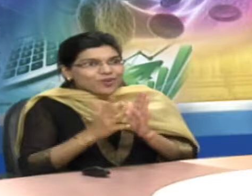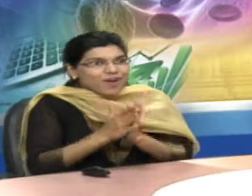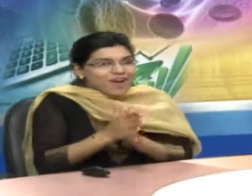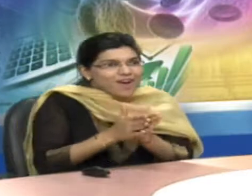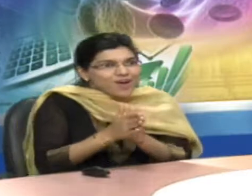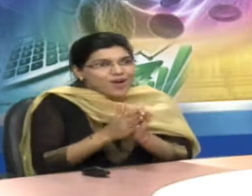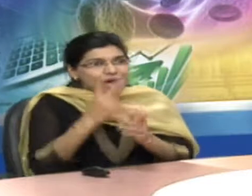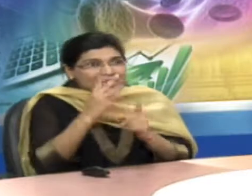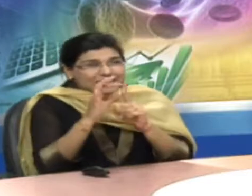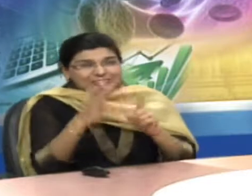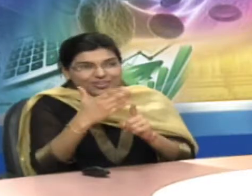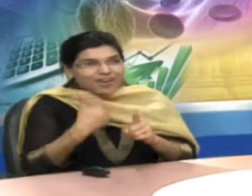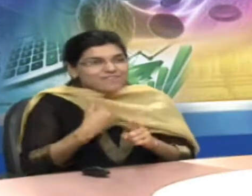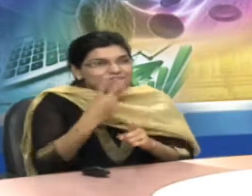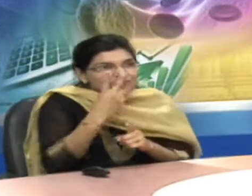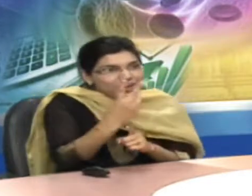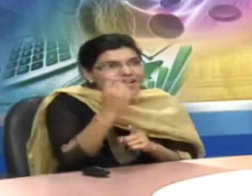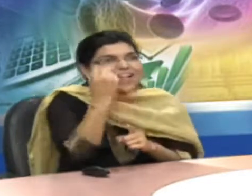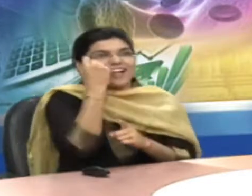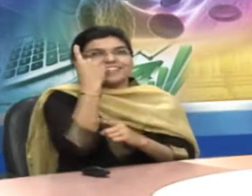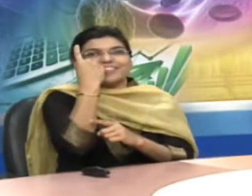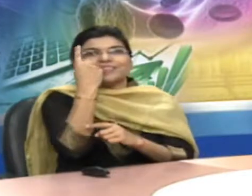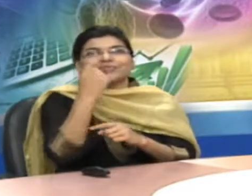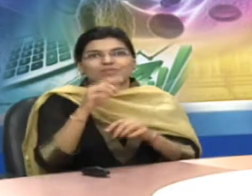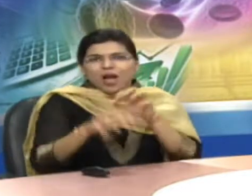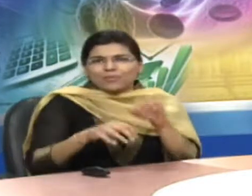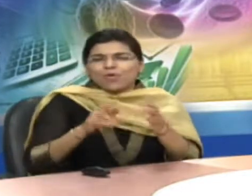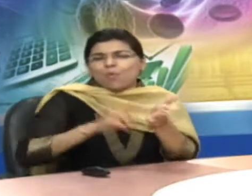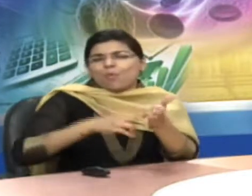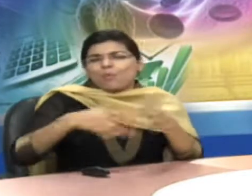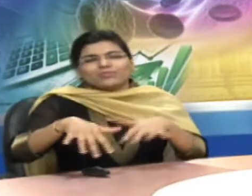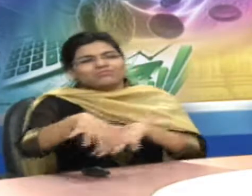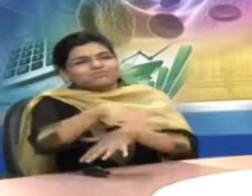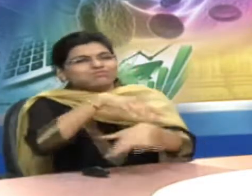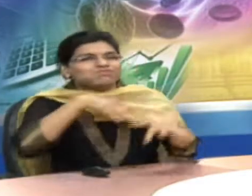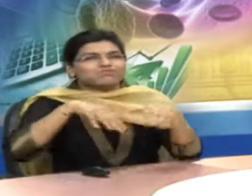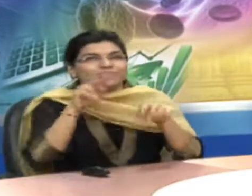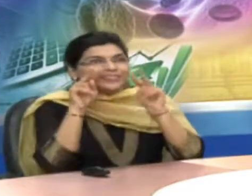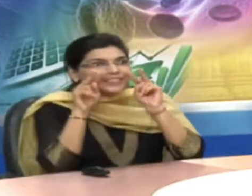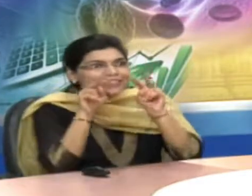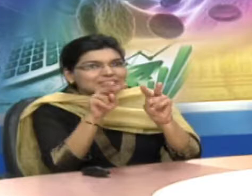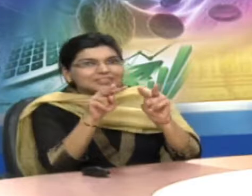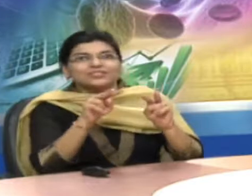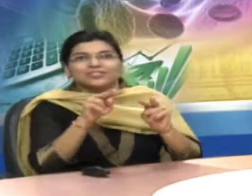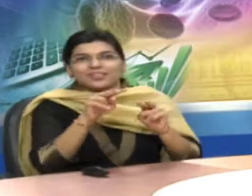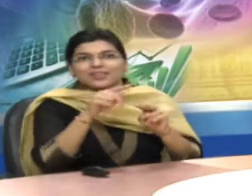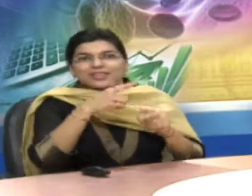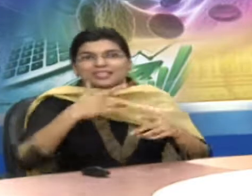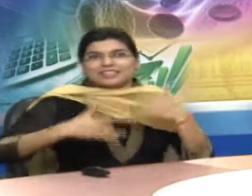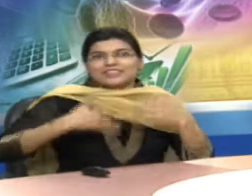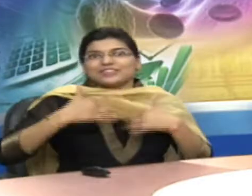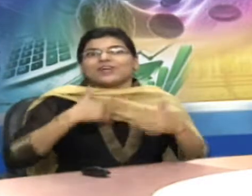The most exciting adventure would be going to the forest and seeing the wild animals.